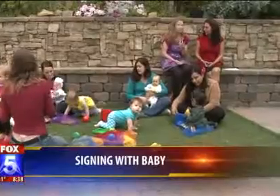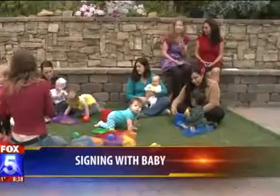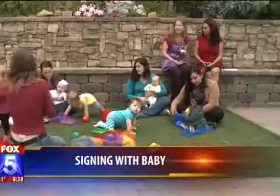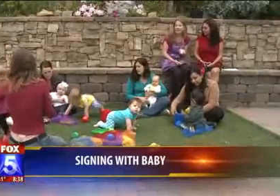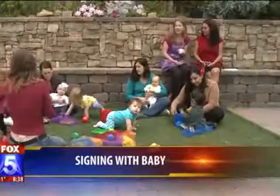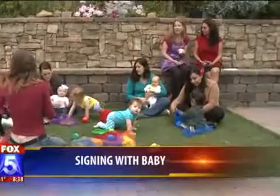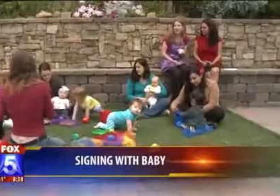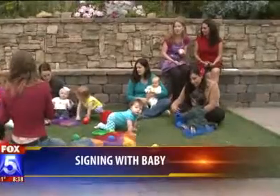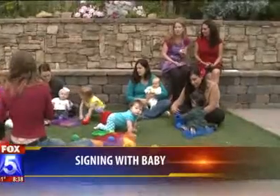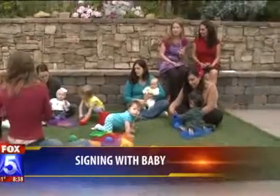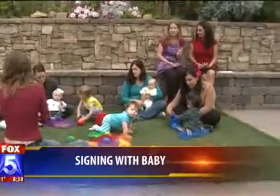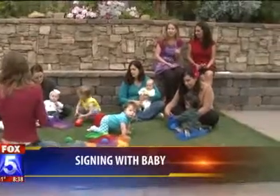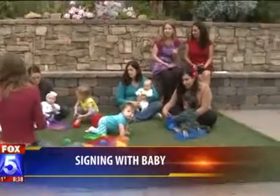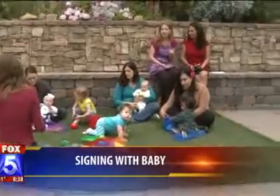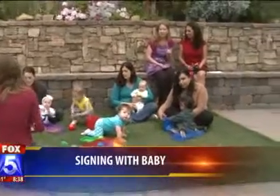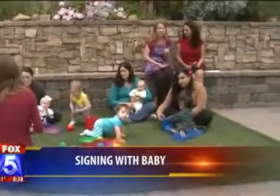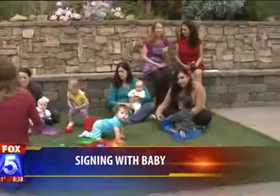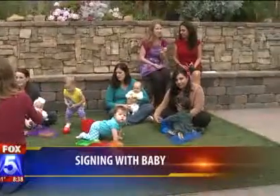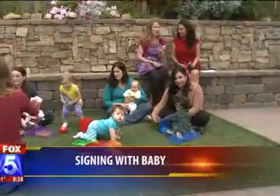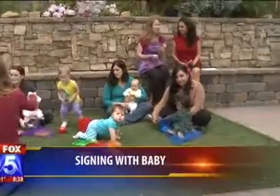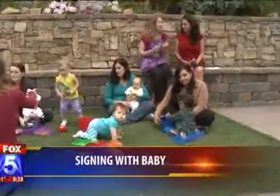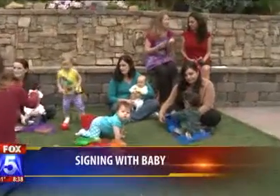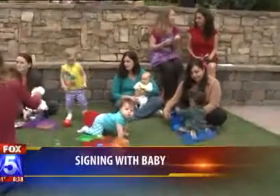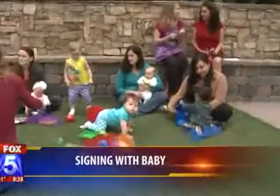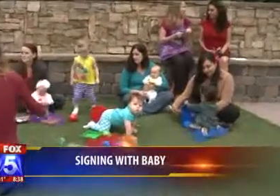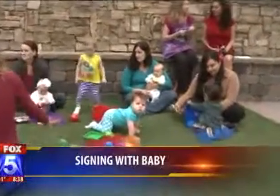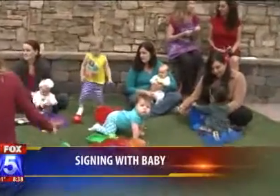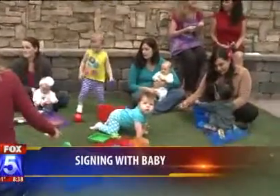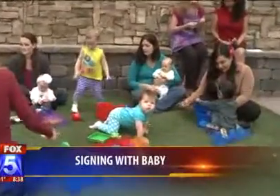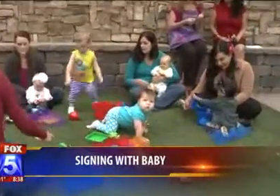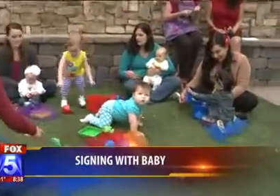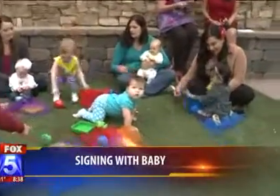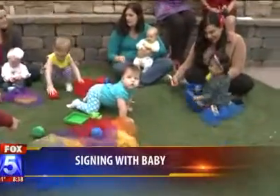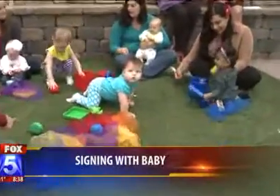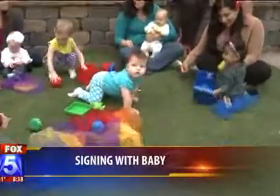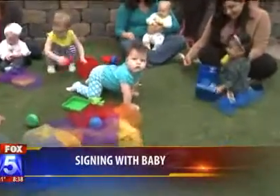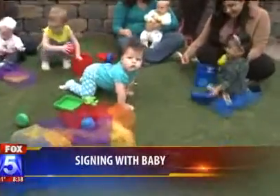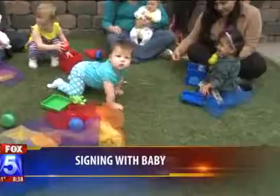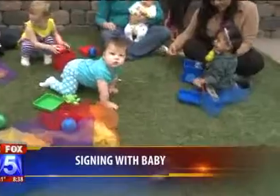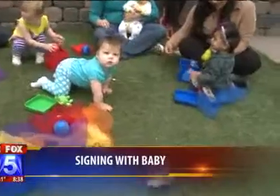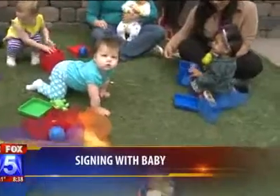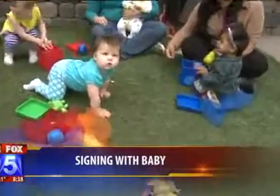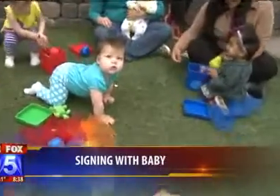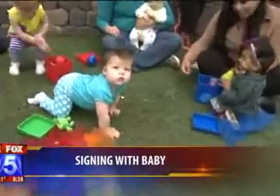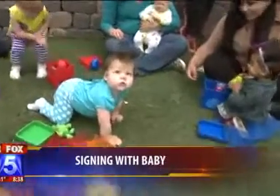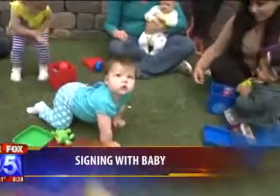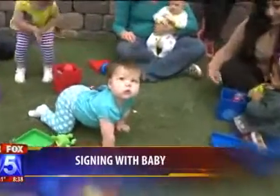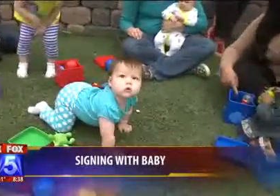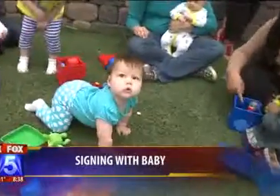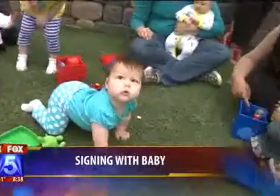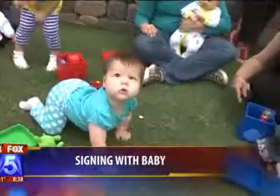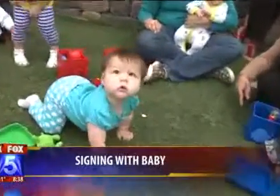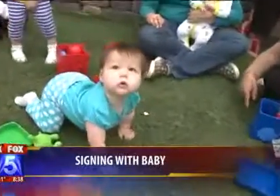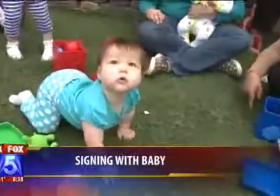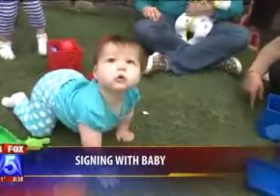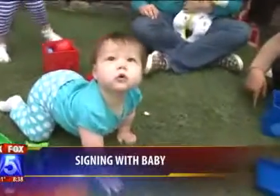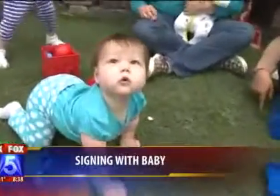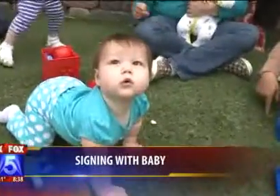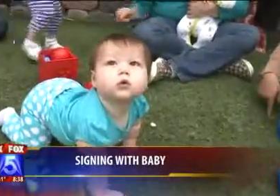are a stay-at-home mom, you oftentimes know what that baby babble is. Mm-hmm. But sometimes if you're a work-at-home mom or a dad and you don't get to hear that all